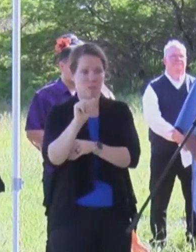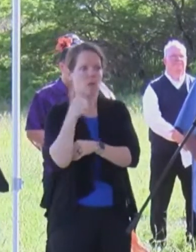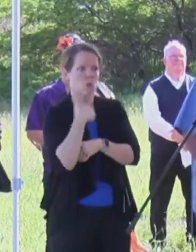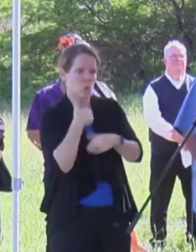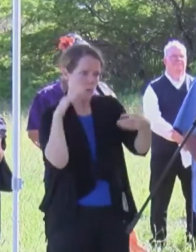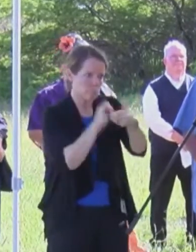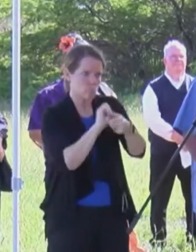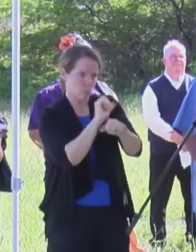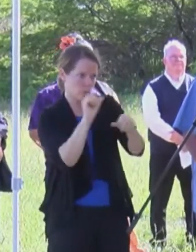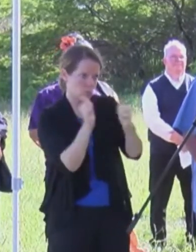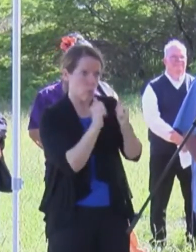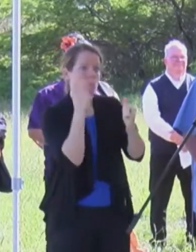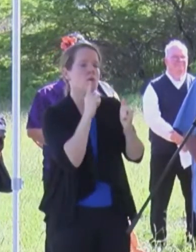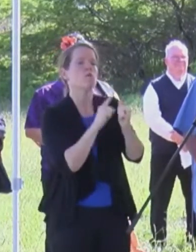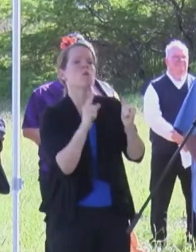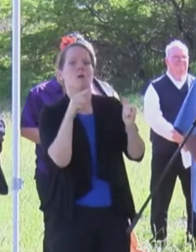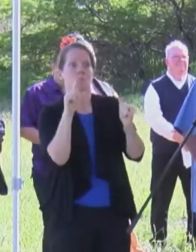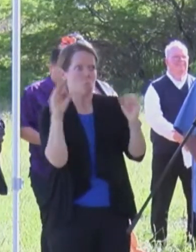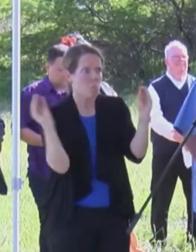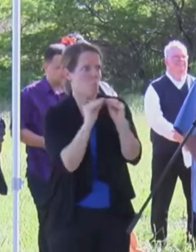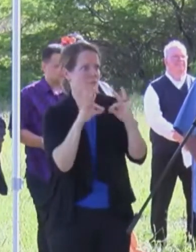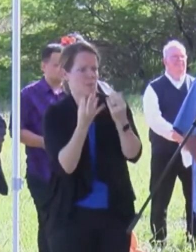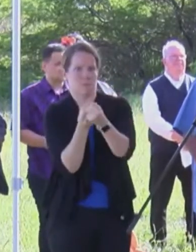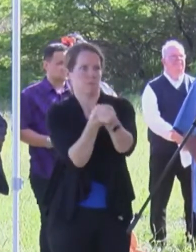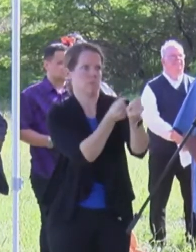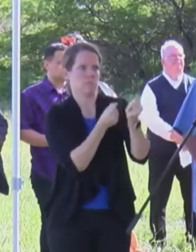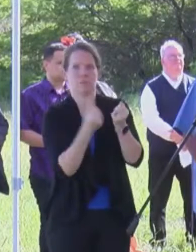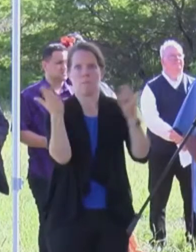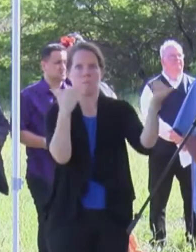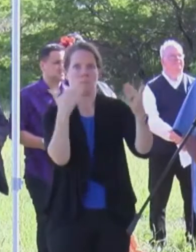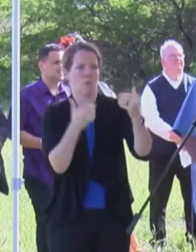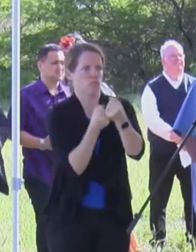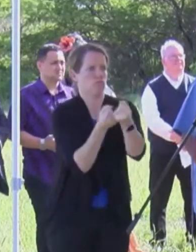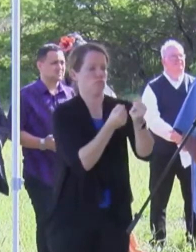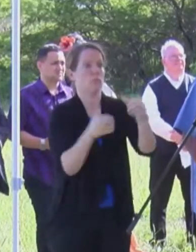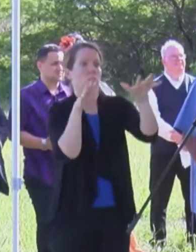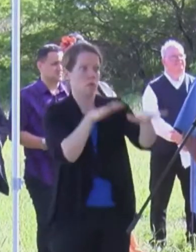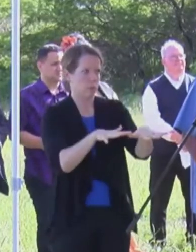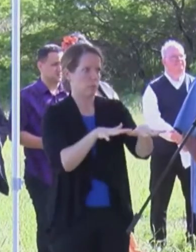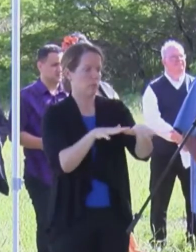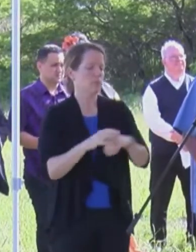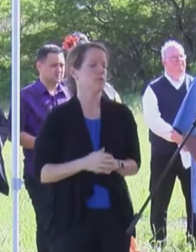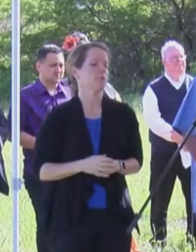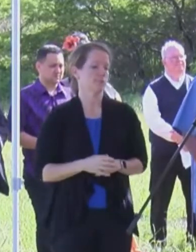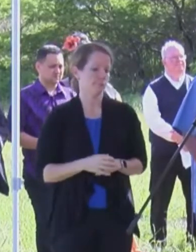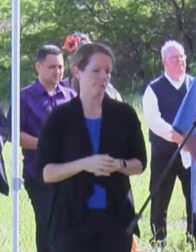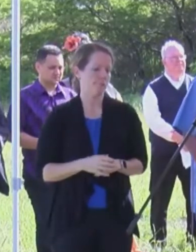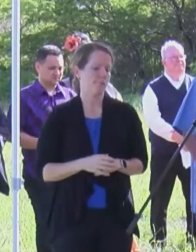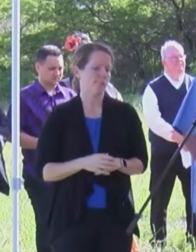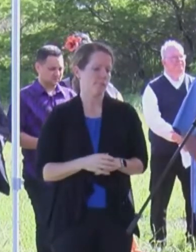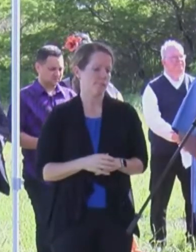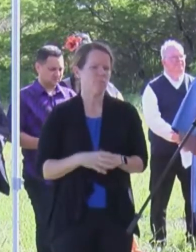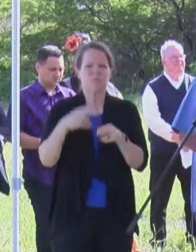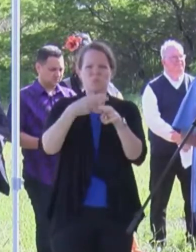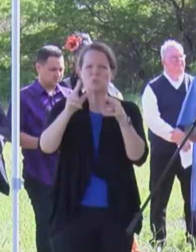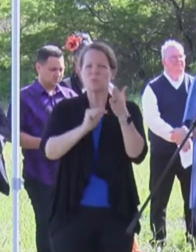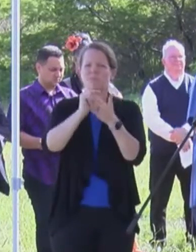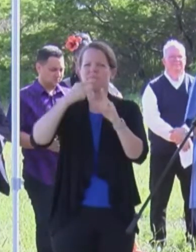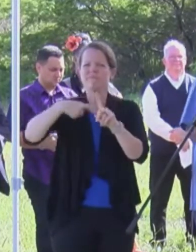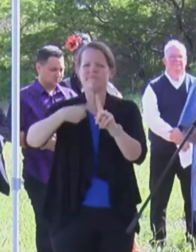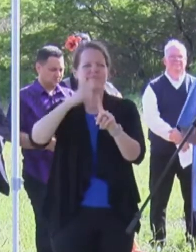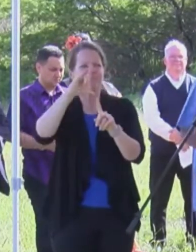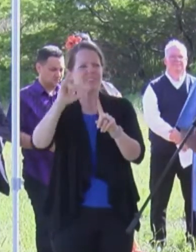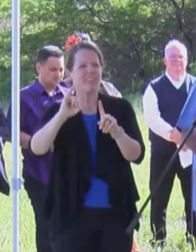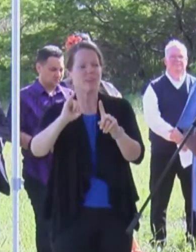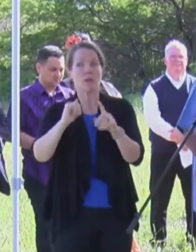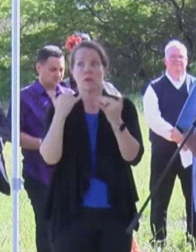us. When you look at the 1,500 units that sit in the short-term rental or the specifically the short-term rental, we want to drive